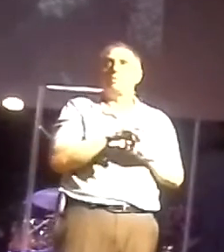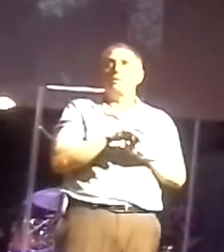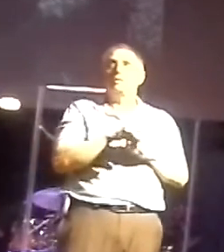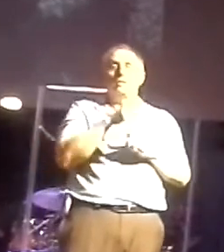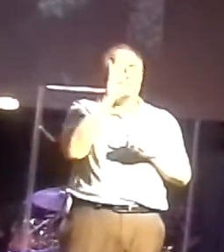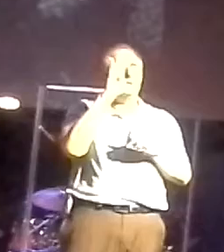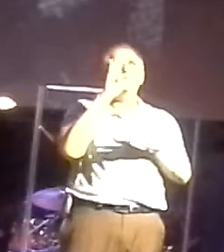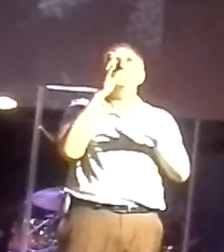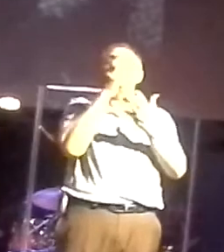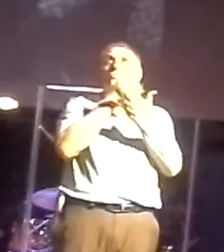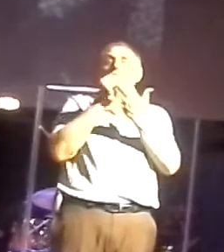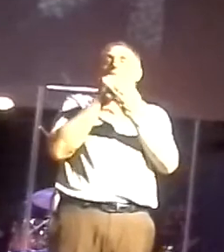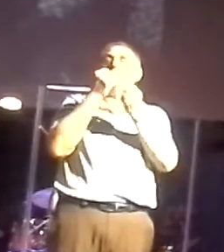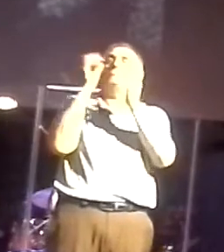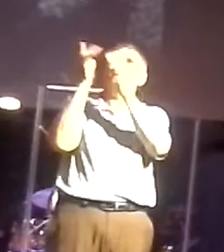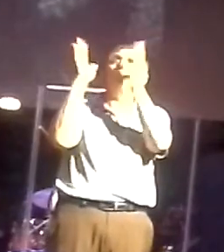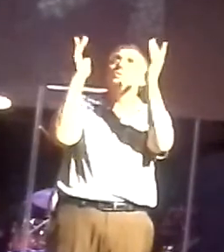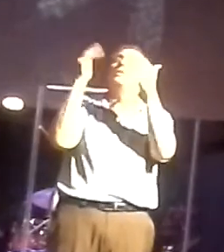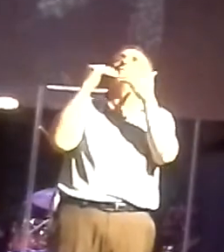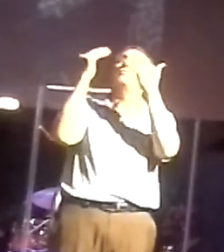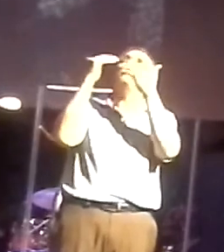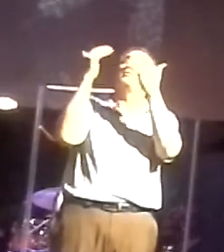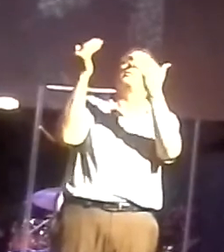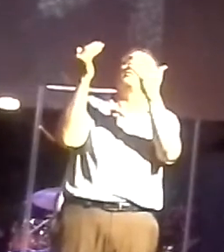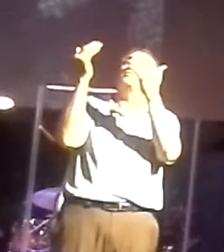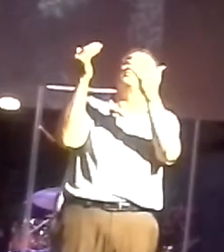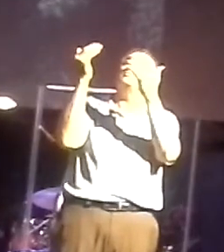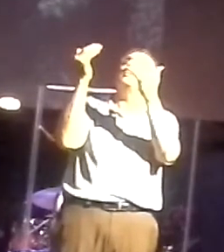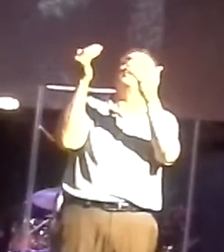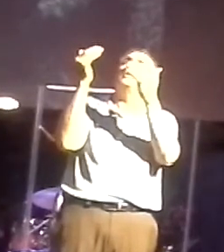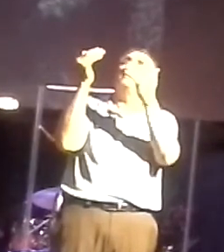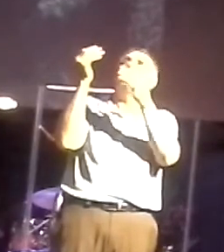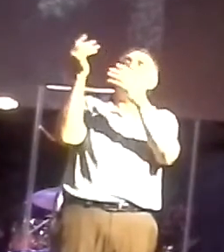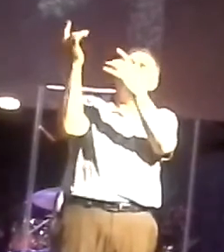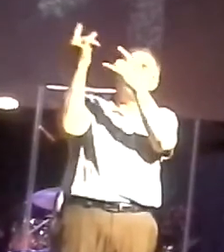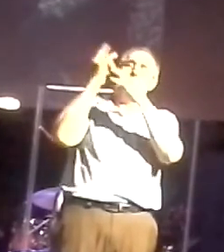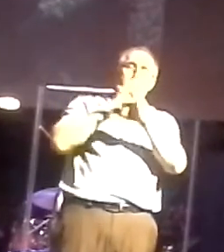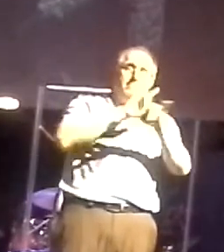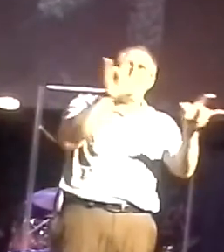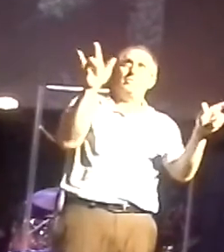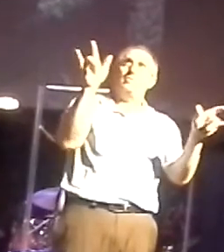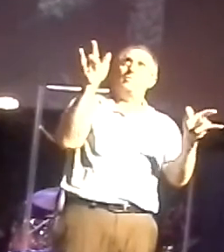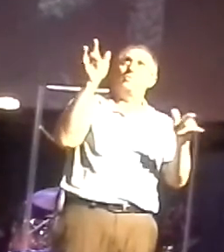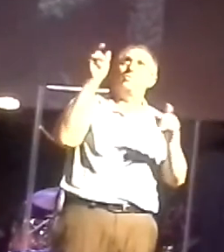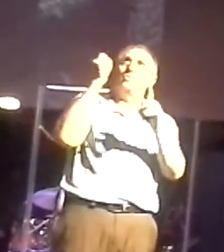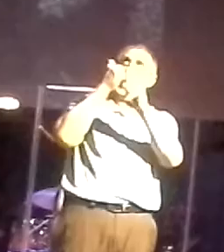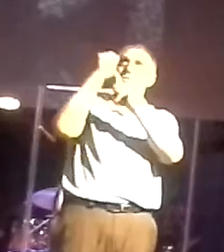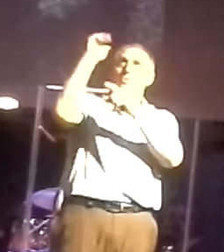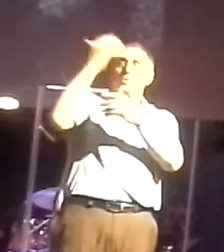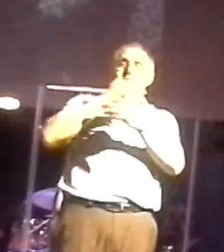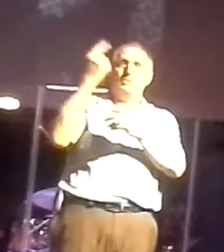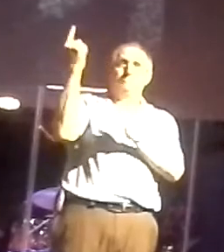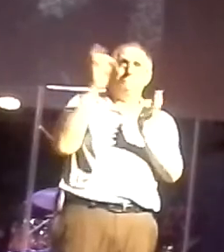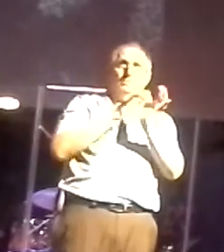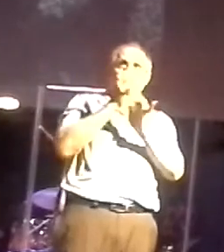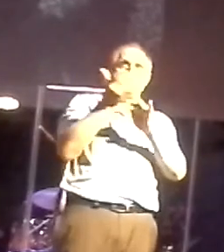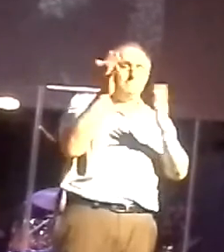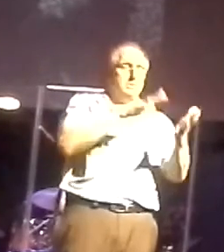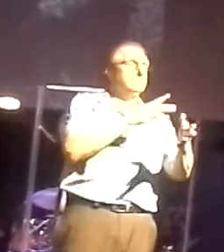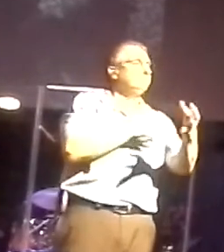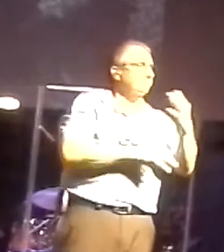you are worthy of our praise. God, thank you so much for loving us, that you would send your son Jesus to die for